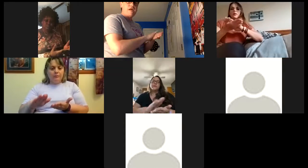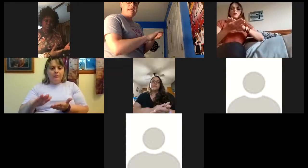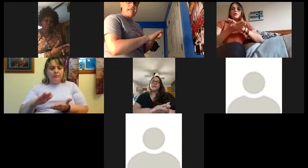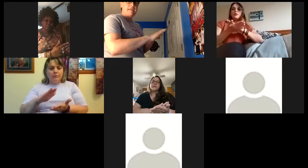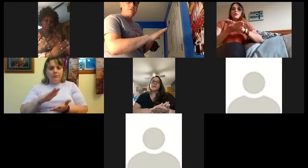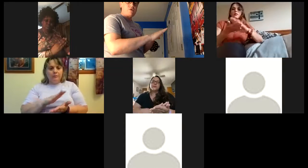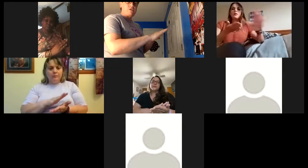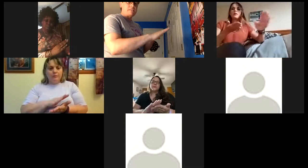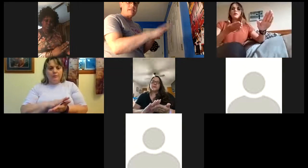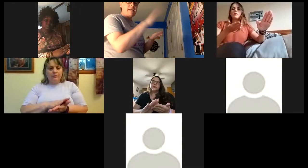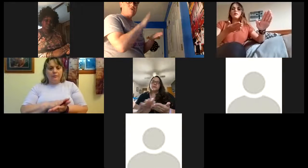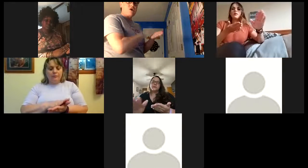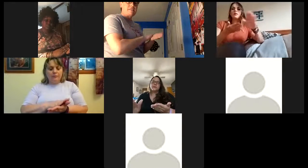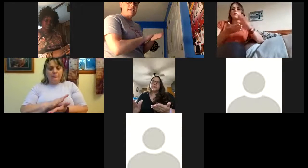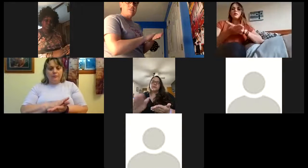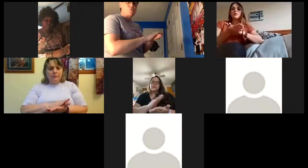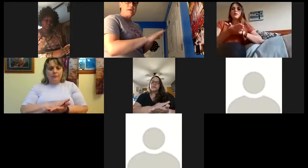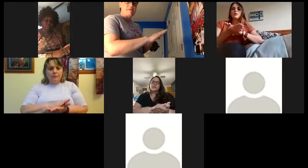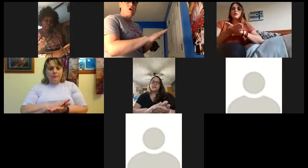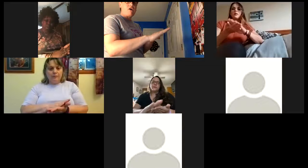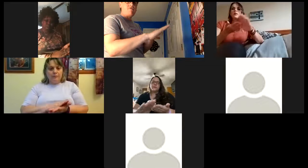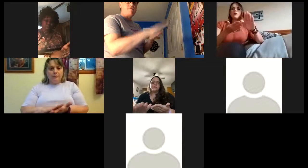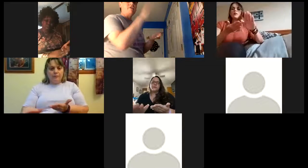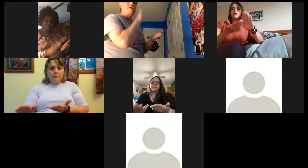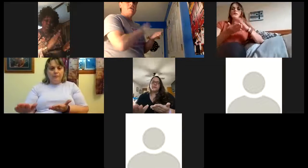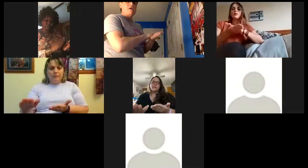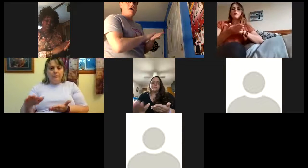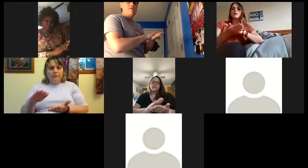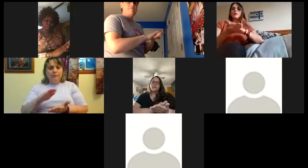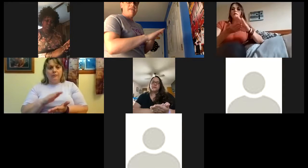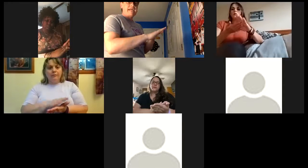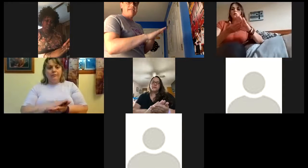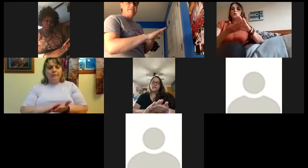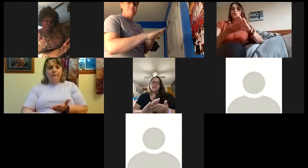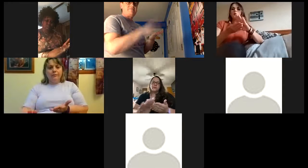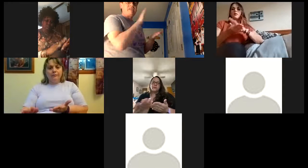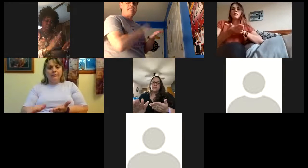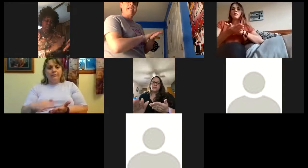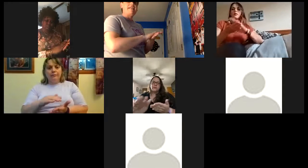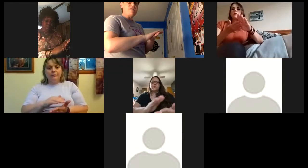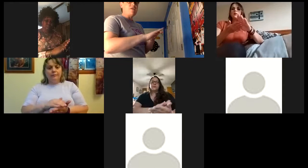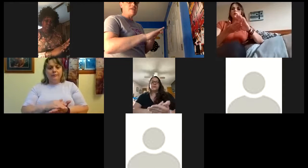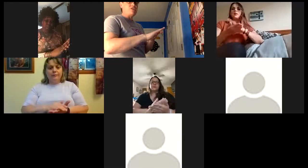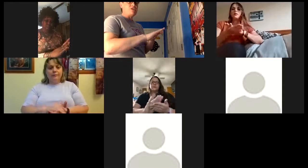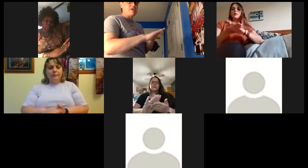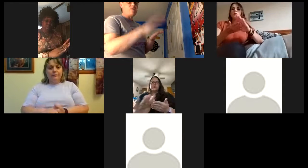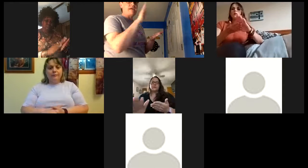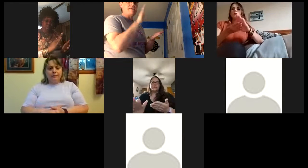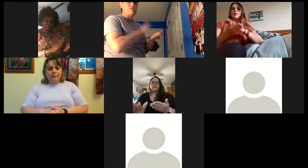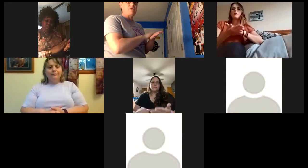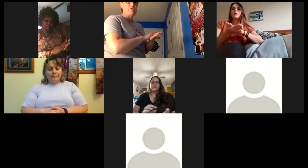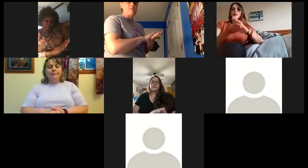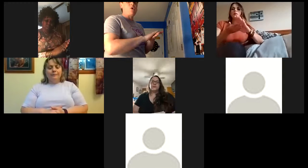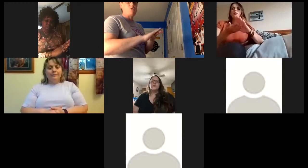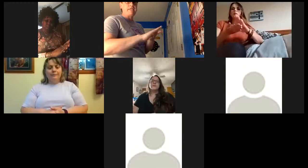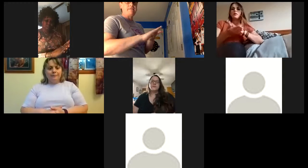your right hand is going to slide across like it's wiping off the hand, clean. And I think we touched on that one last